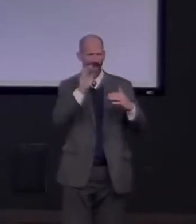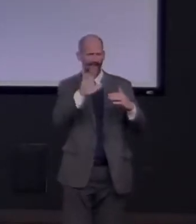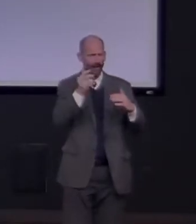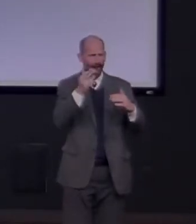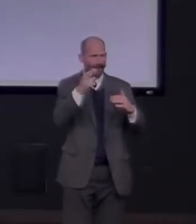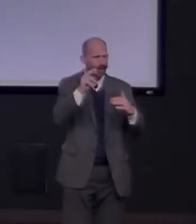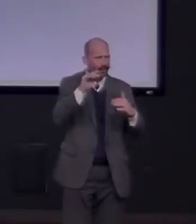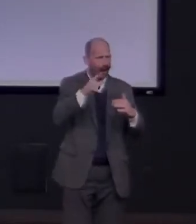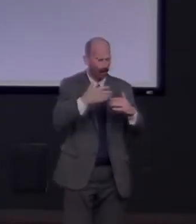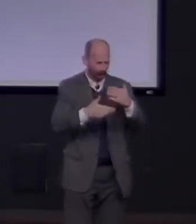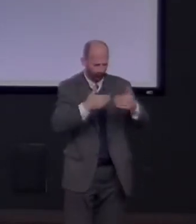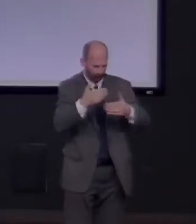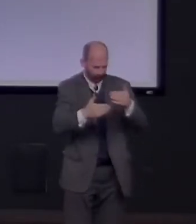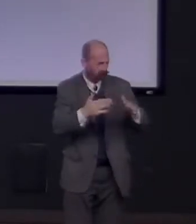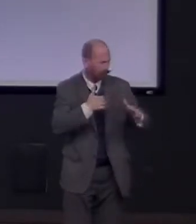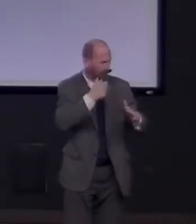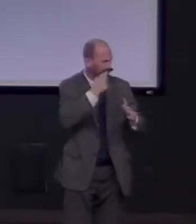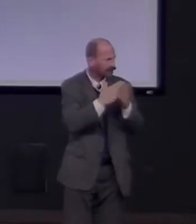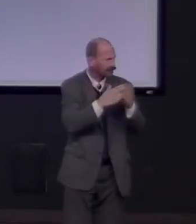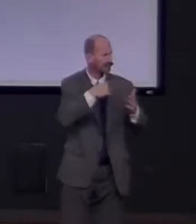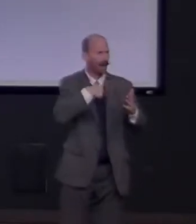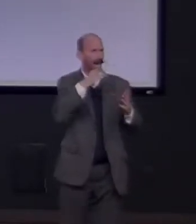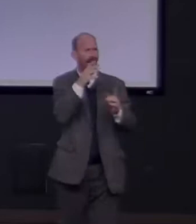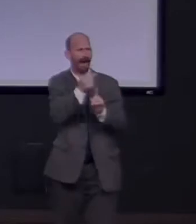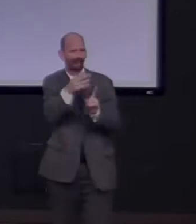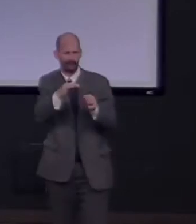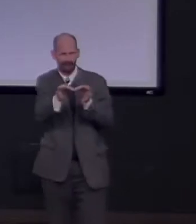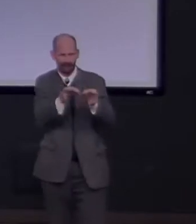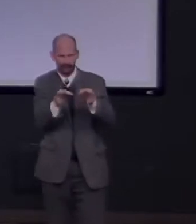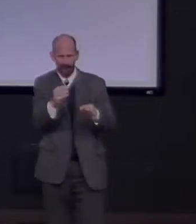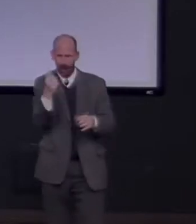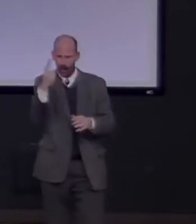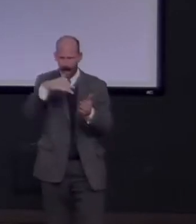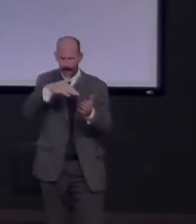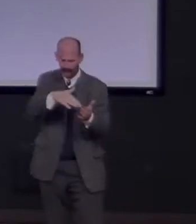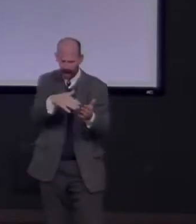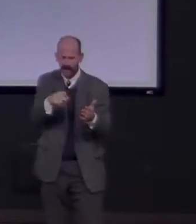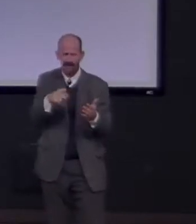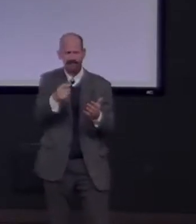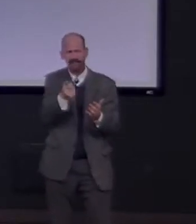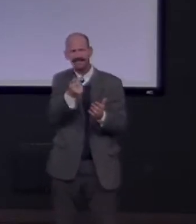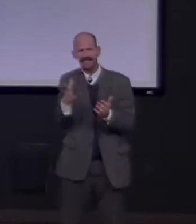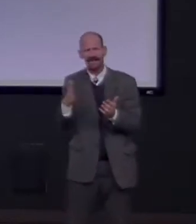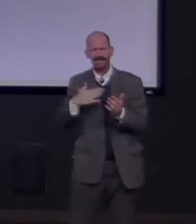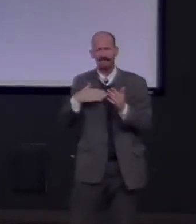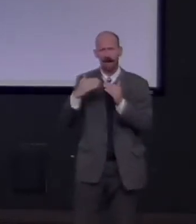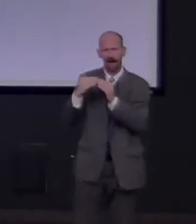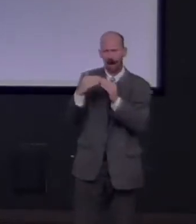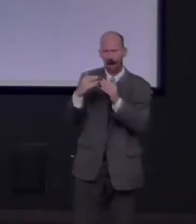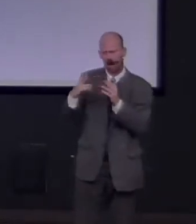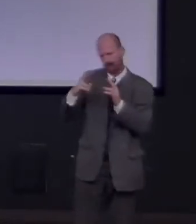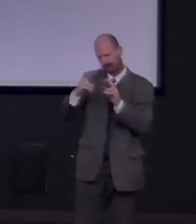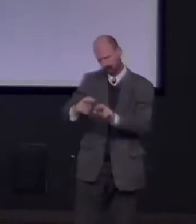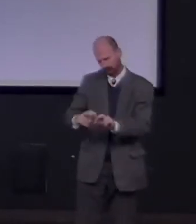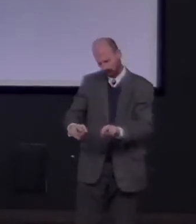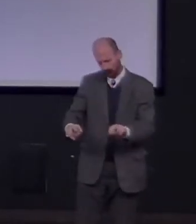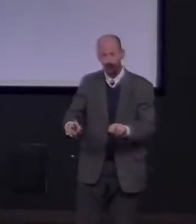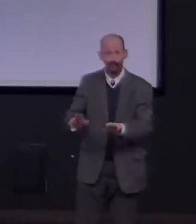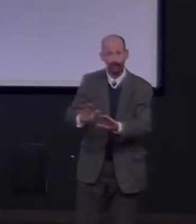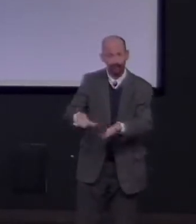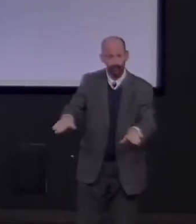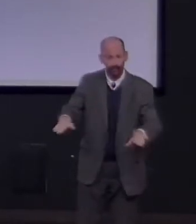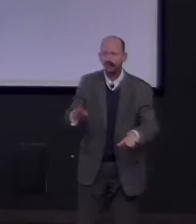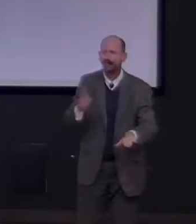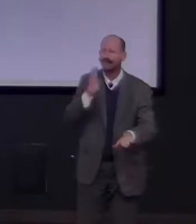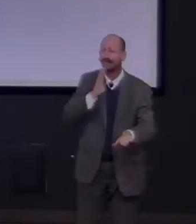just want to show you one example of a study where Jessica Candlon and colleagues looked at the brains of 4-year-old children using